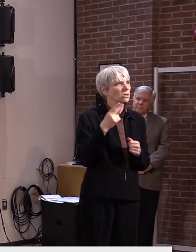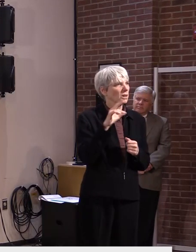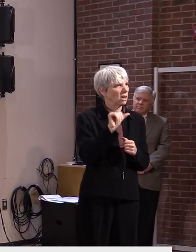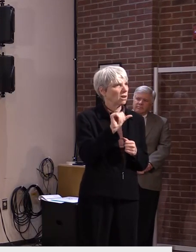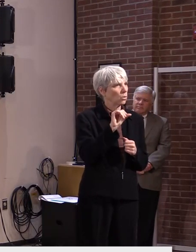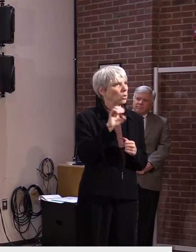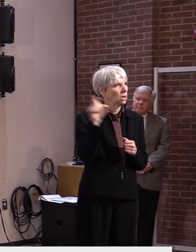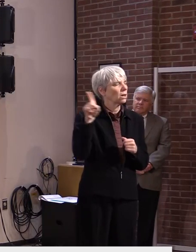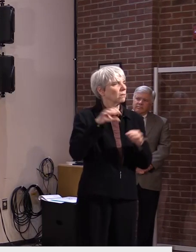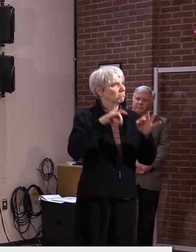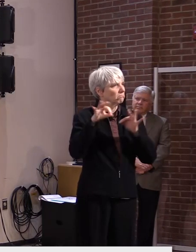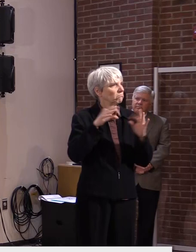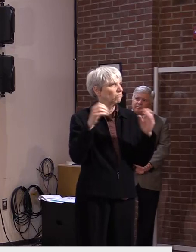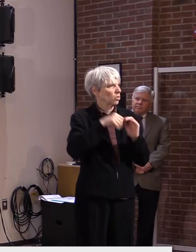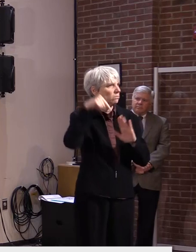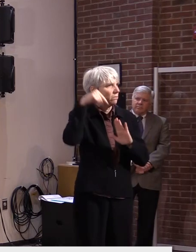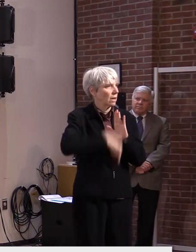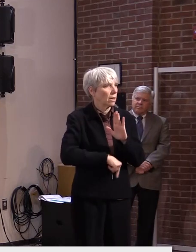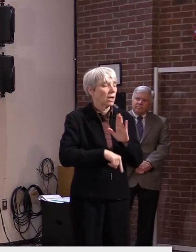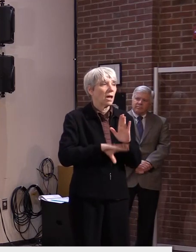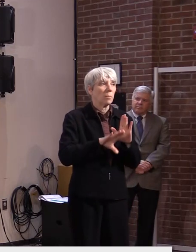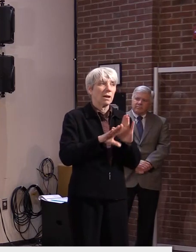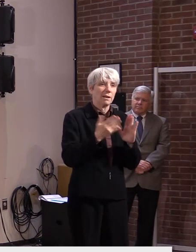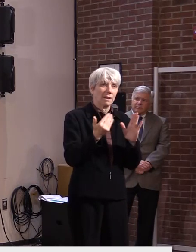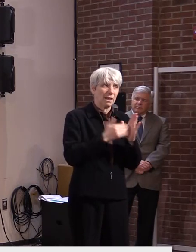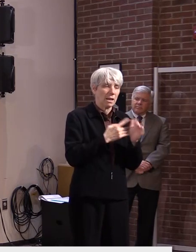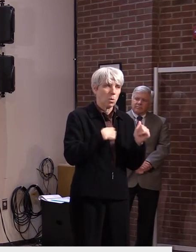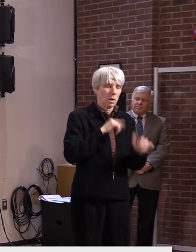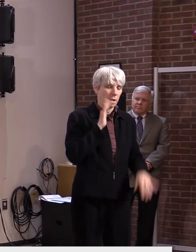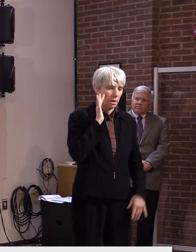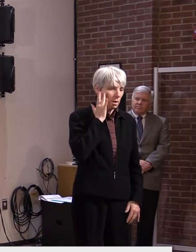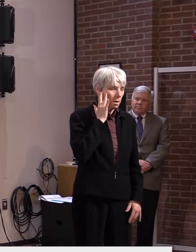but again, this is frustrating for everyone.